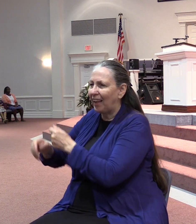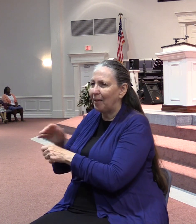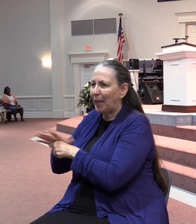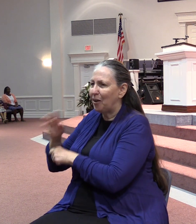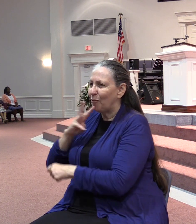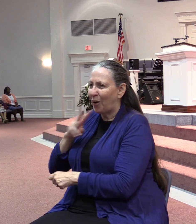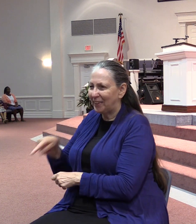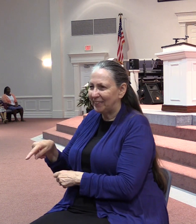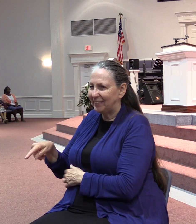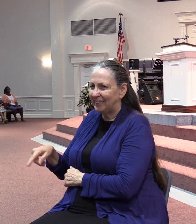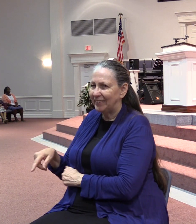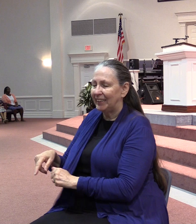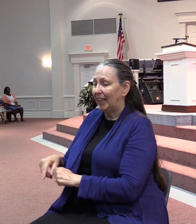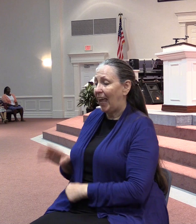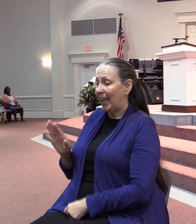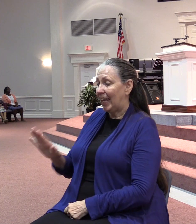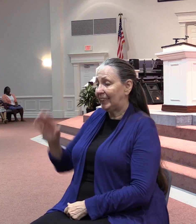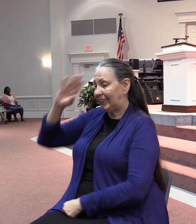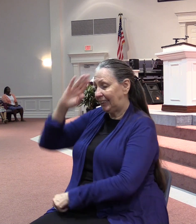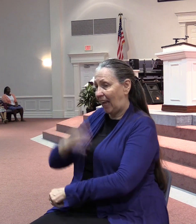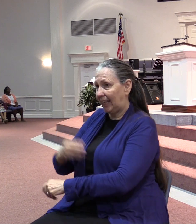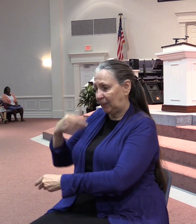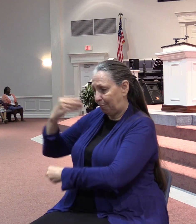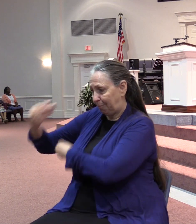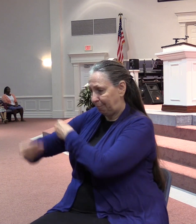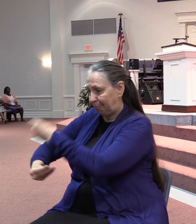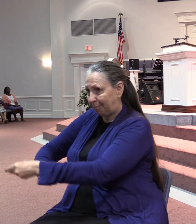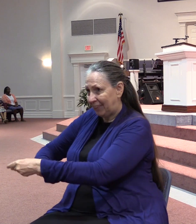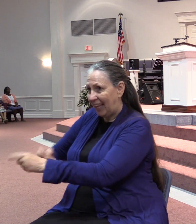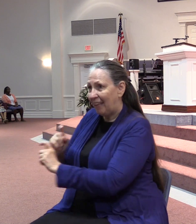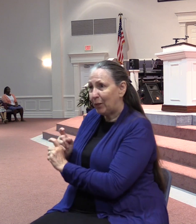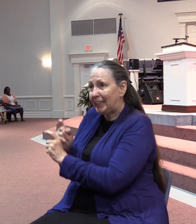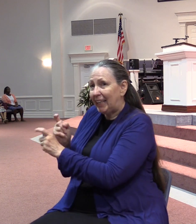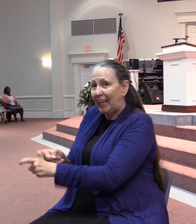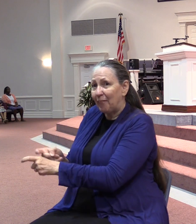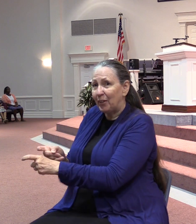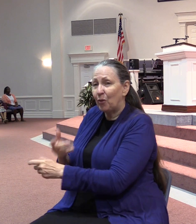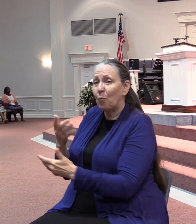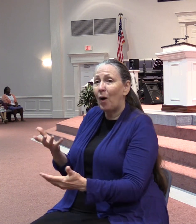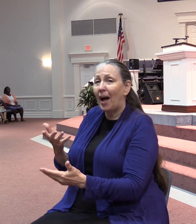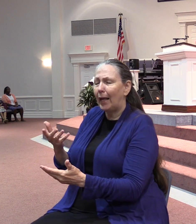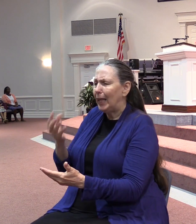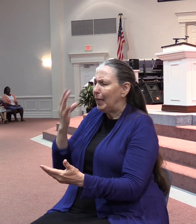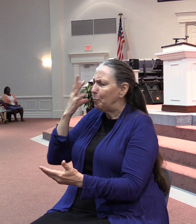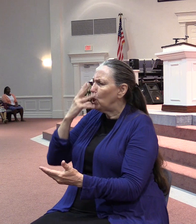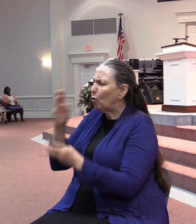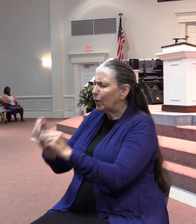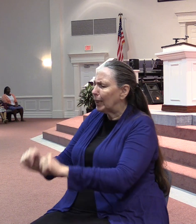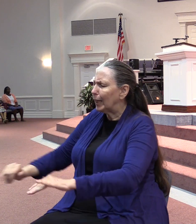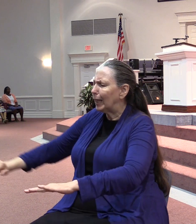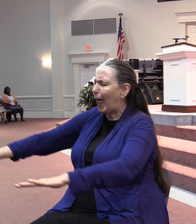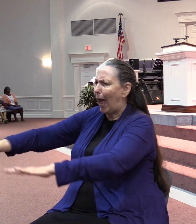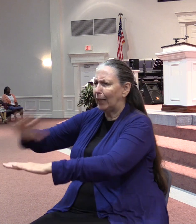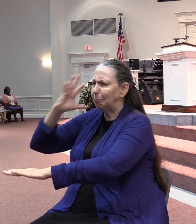Joseph's two sons, Ephraim and Manasseh, received as an inheritance the fertile land